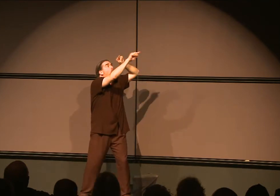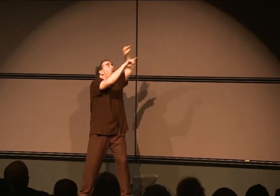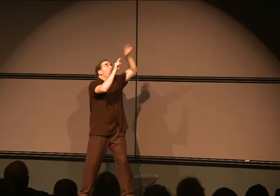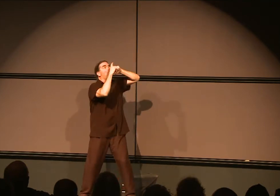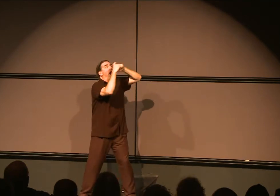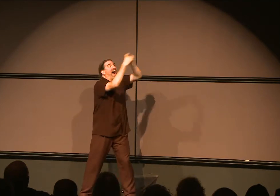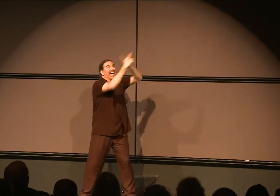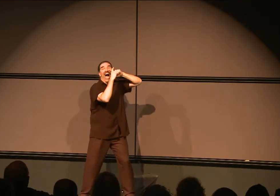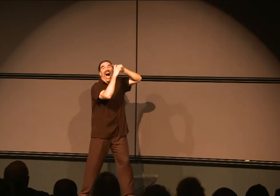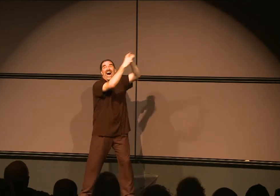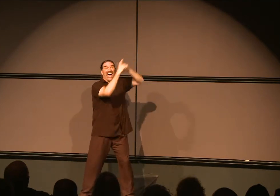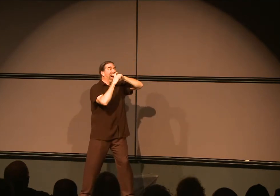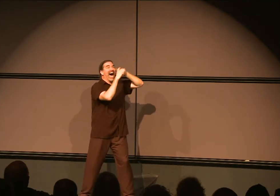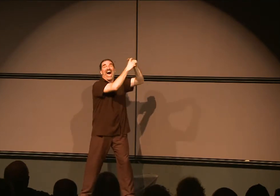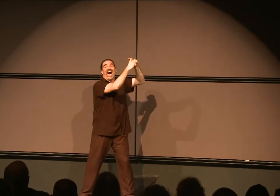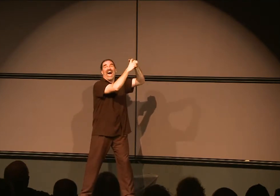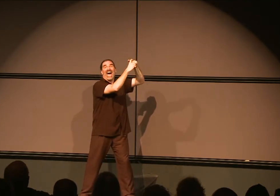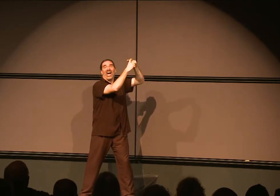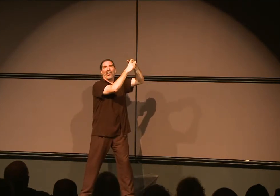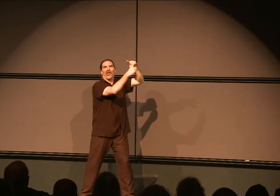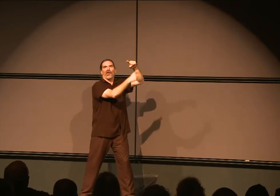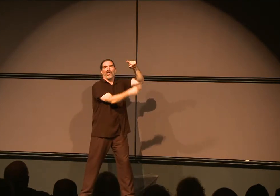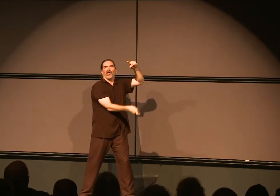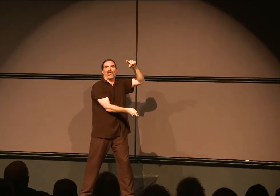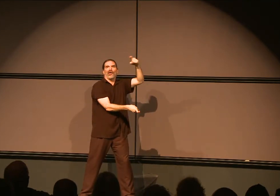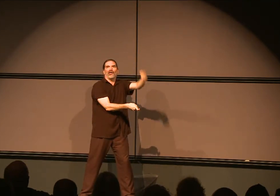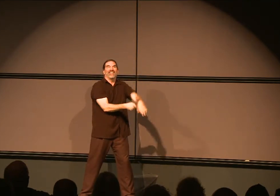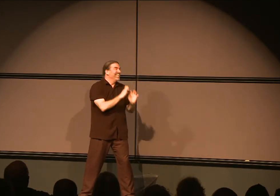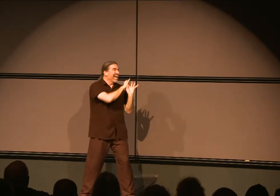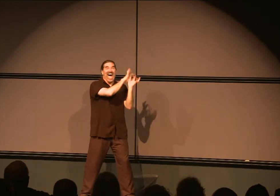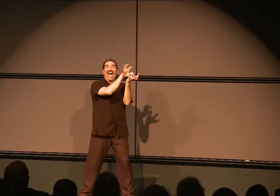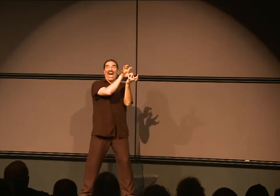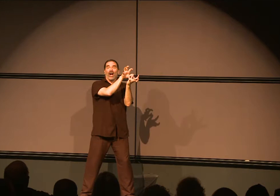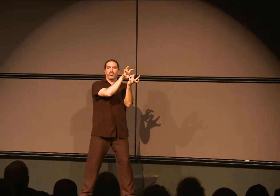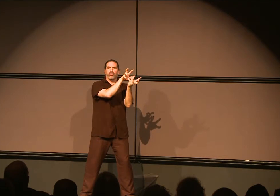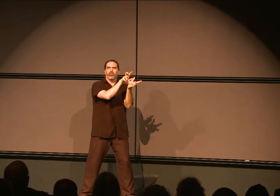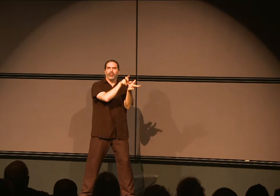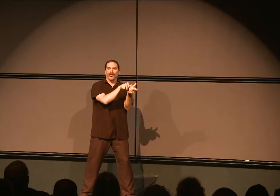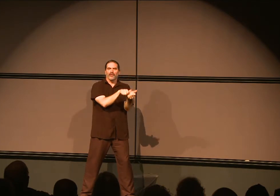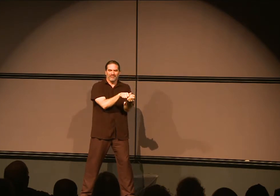But comes out bones, scattering bones.